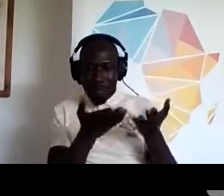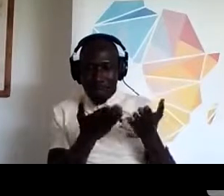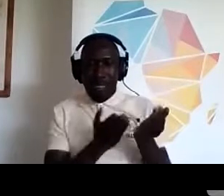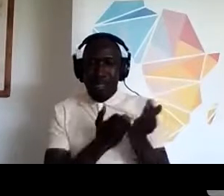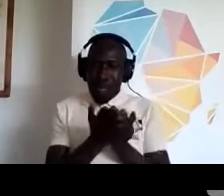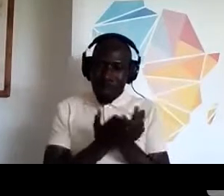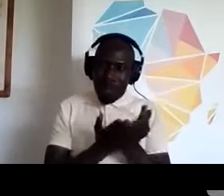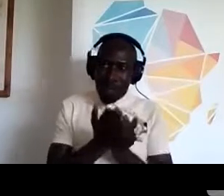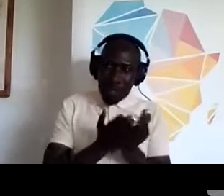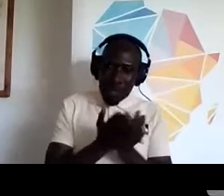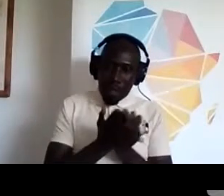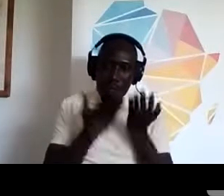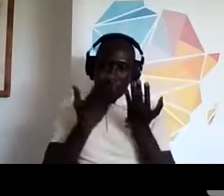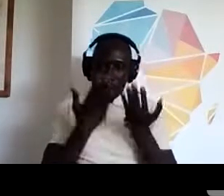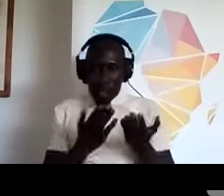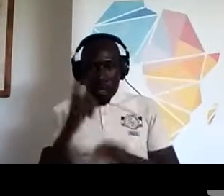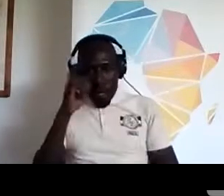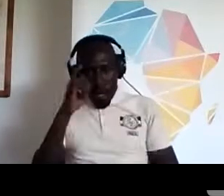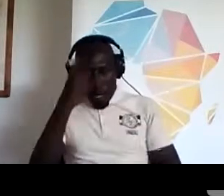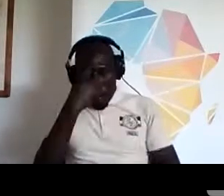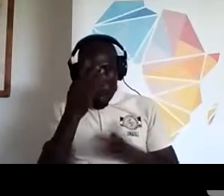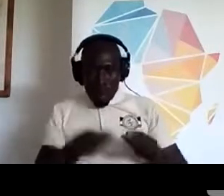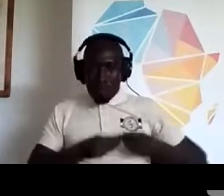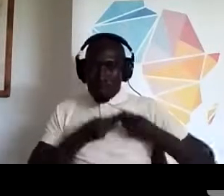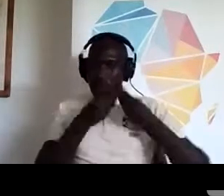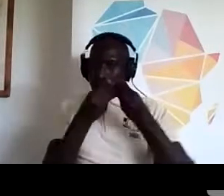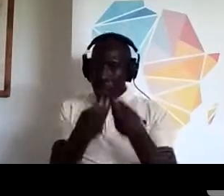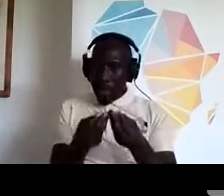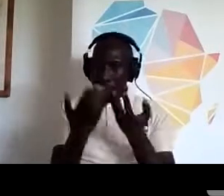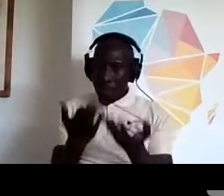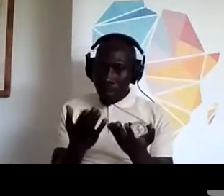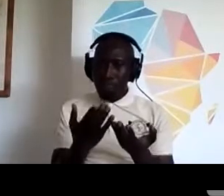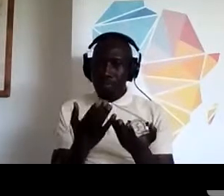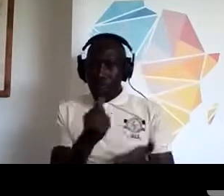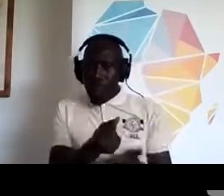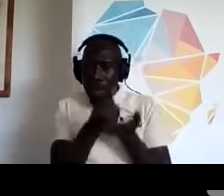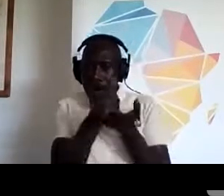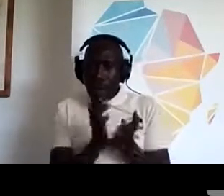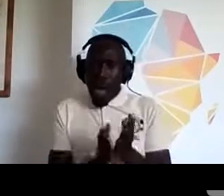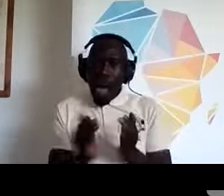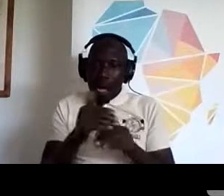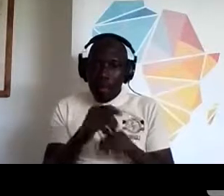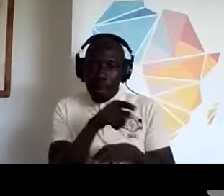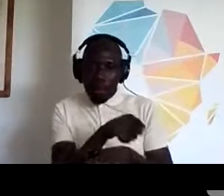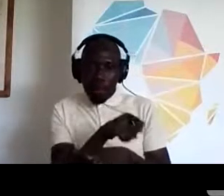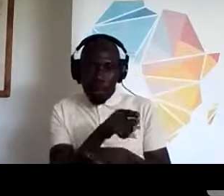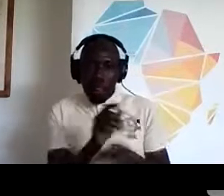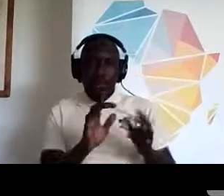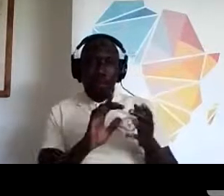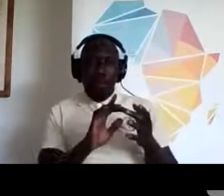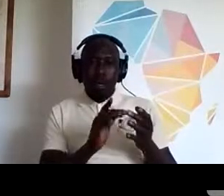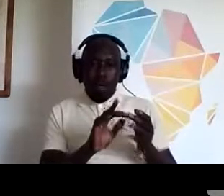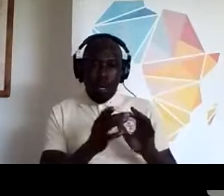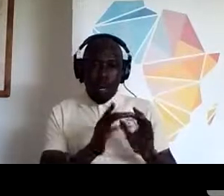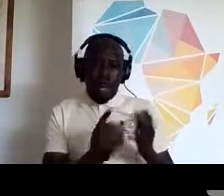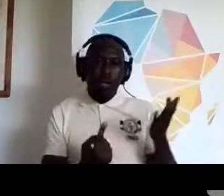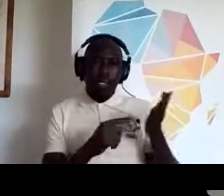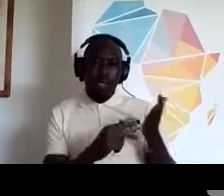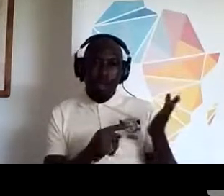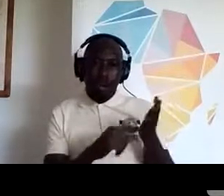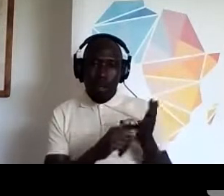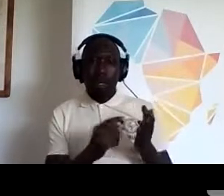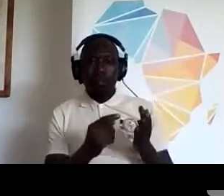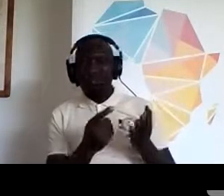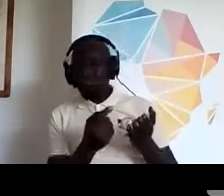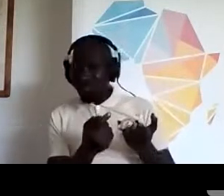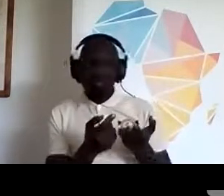services that the government has been providing to facilitate access to internet and technology to the public.